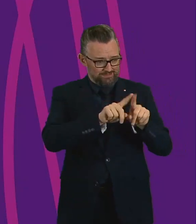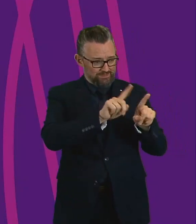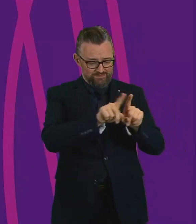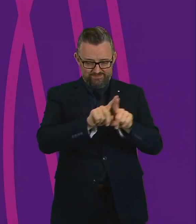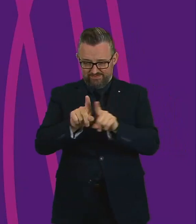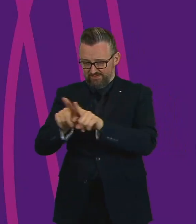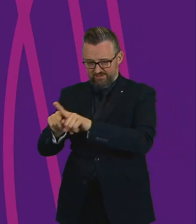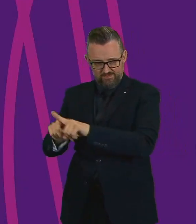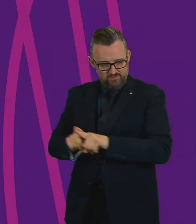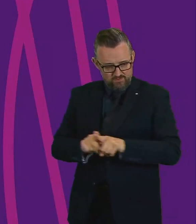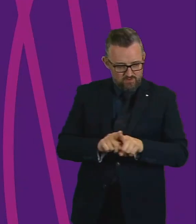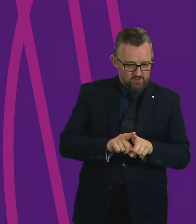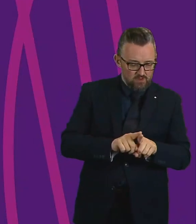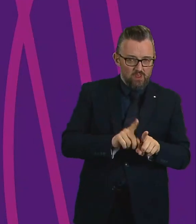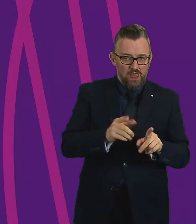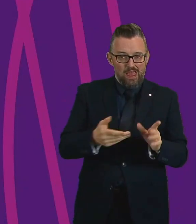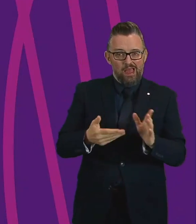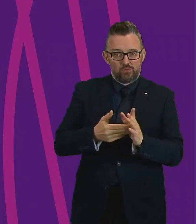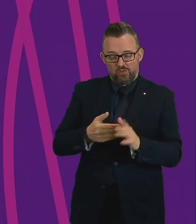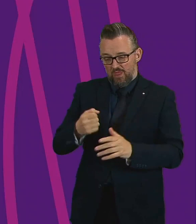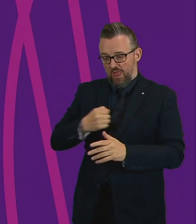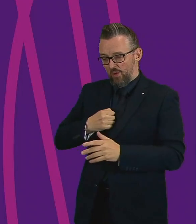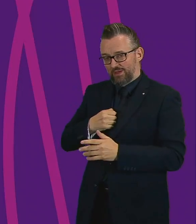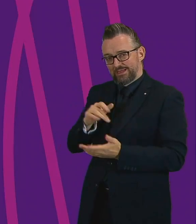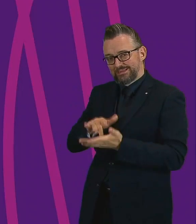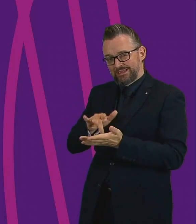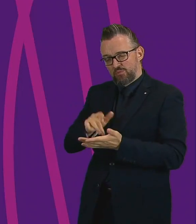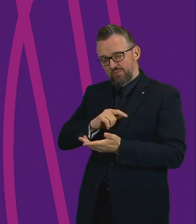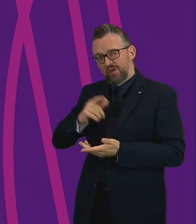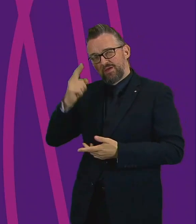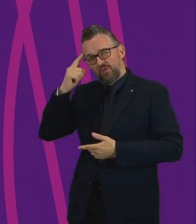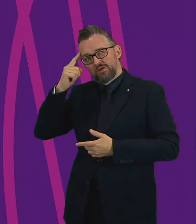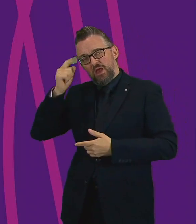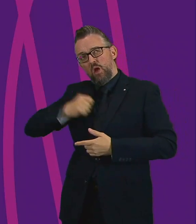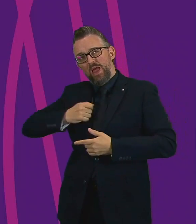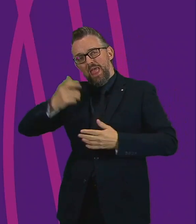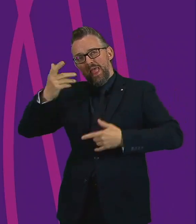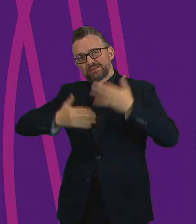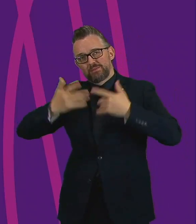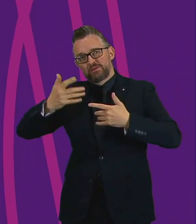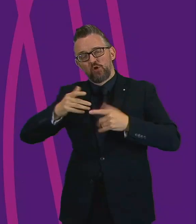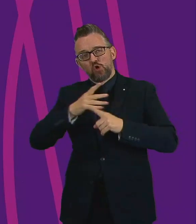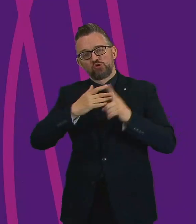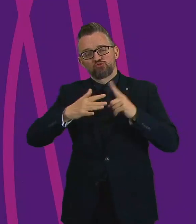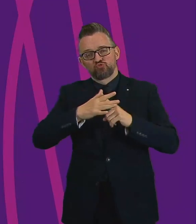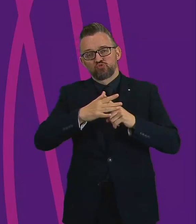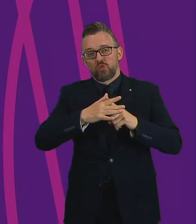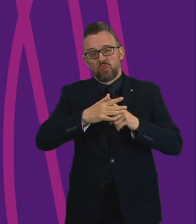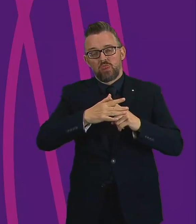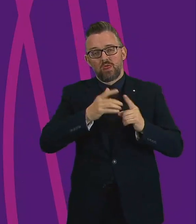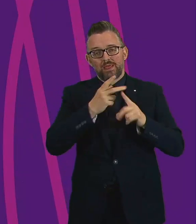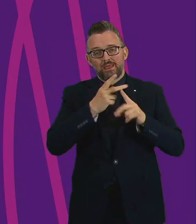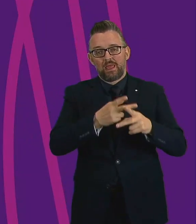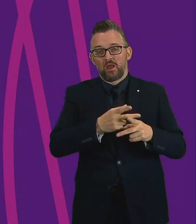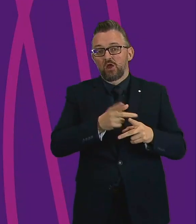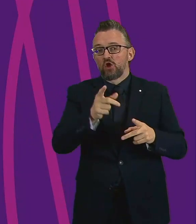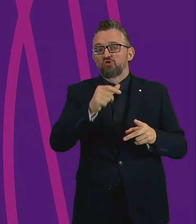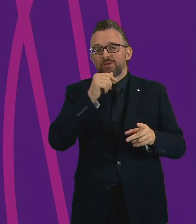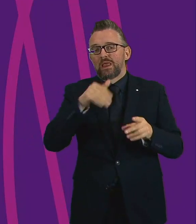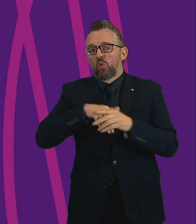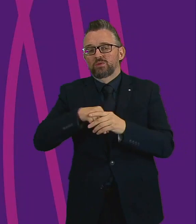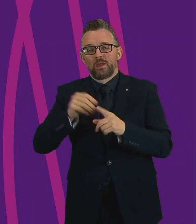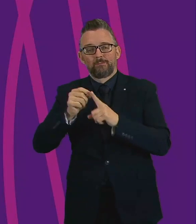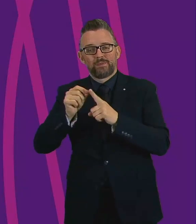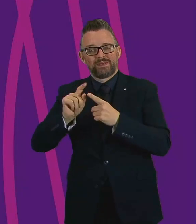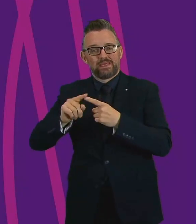date, together with our central estimate of additional health and social care spend this year, excluding PPE and Test